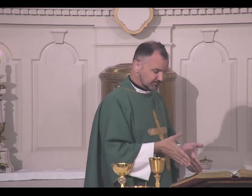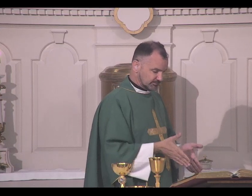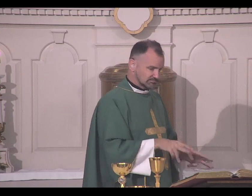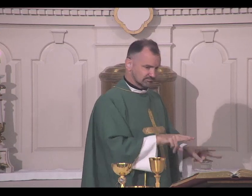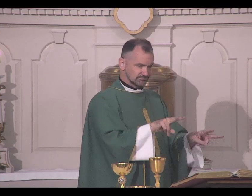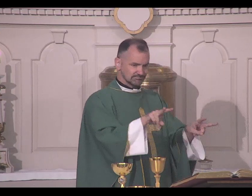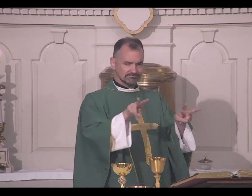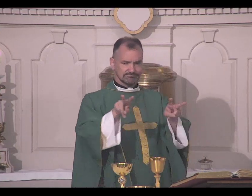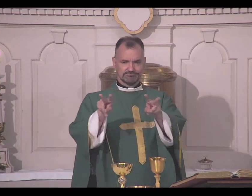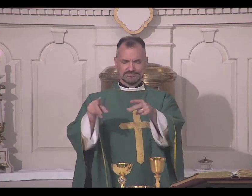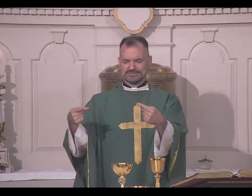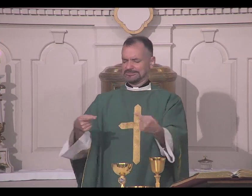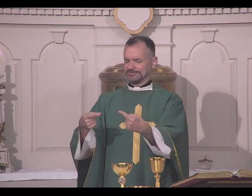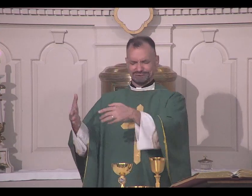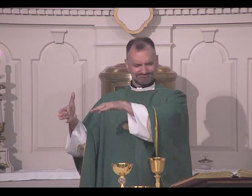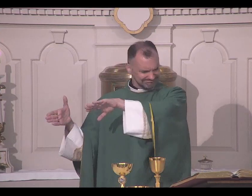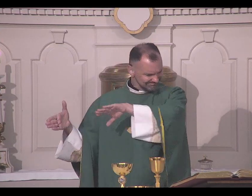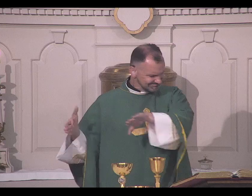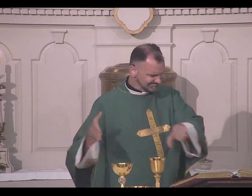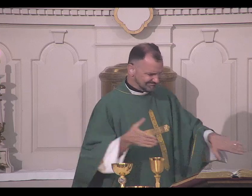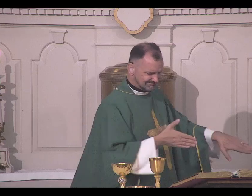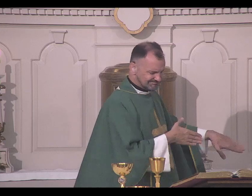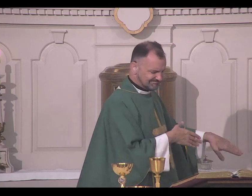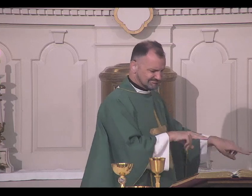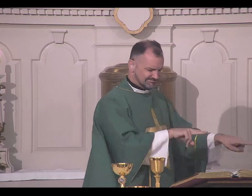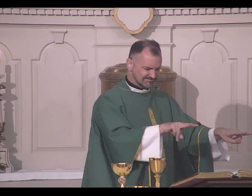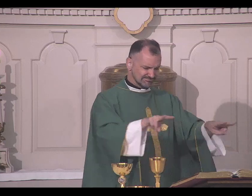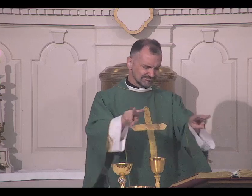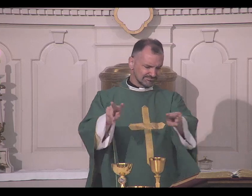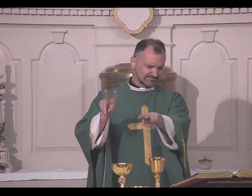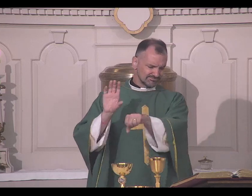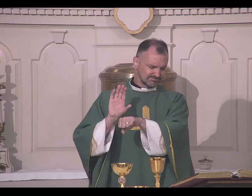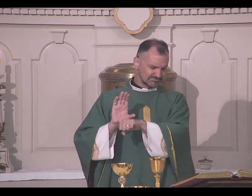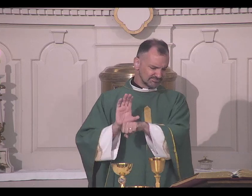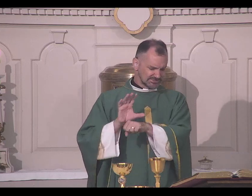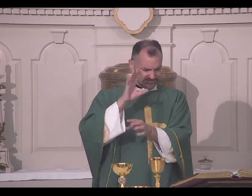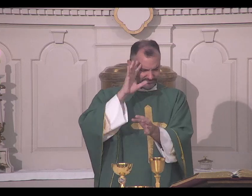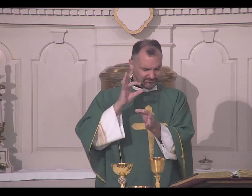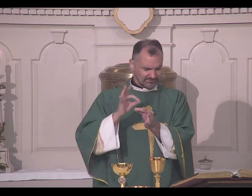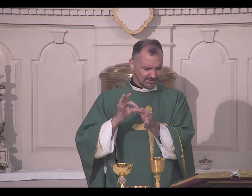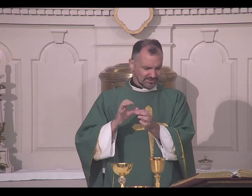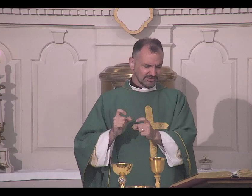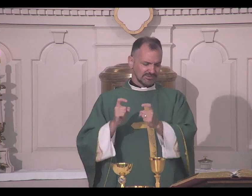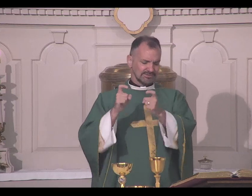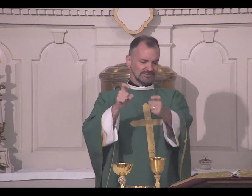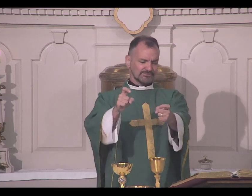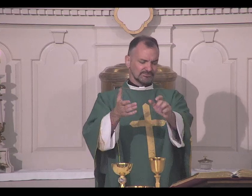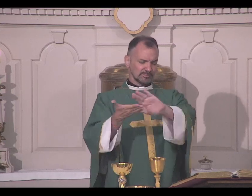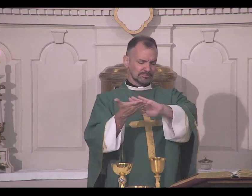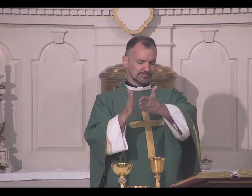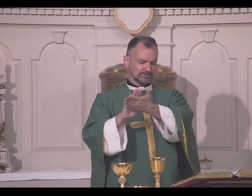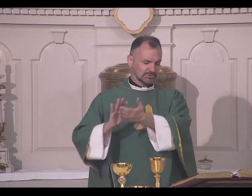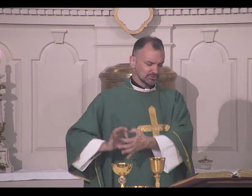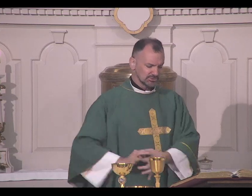my peace I give you, look not on our sins, but on the faith of your church, and graciously grant her